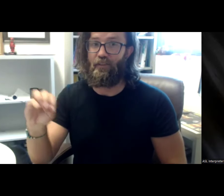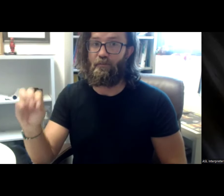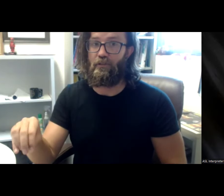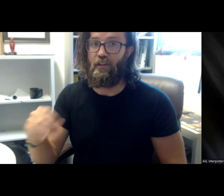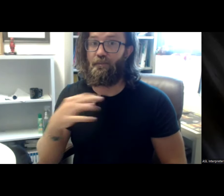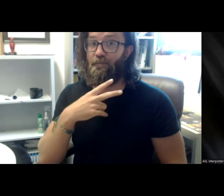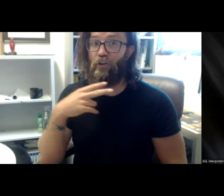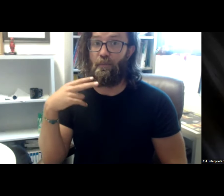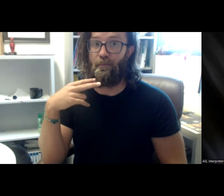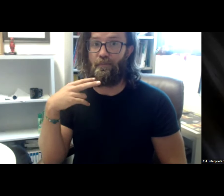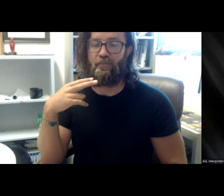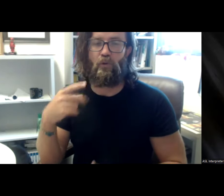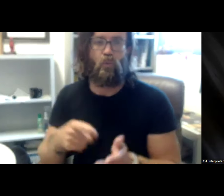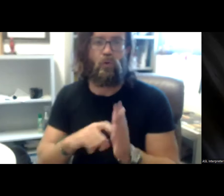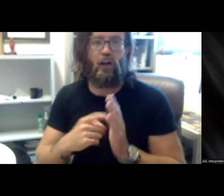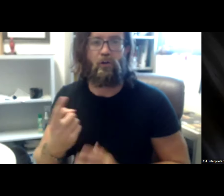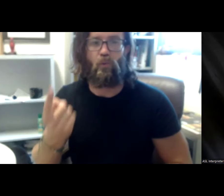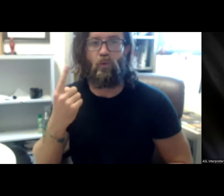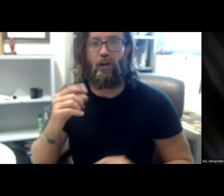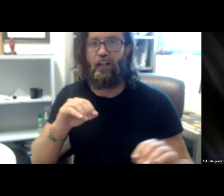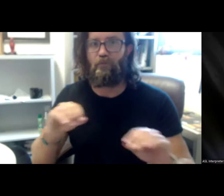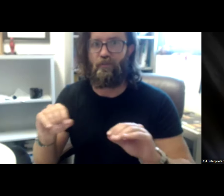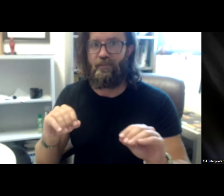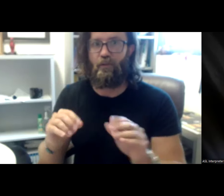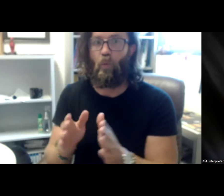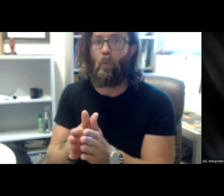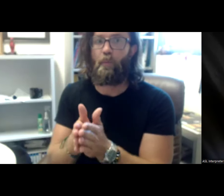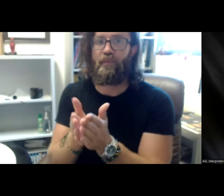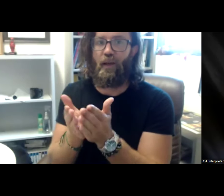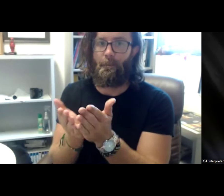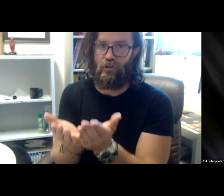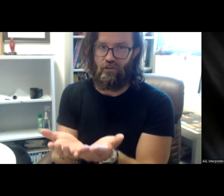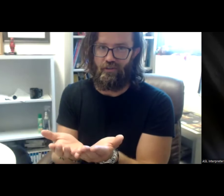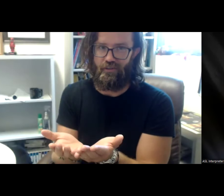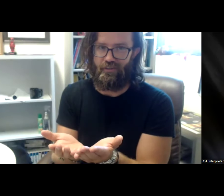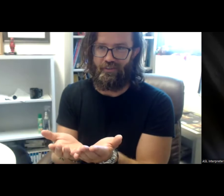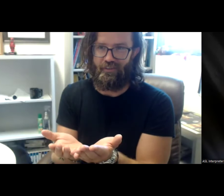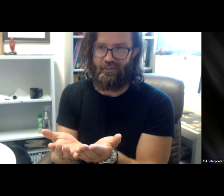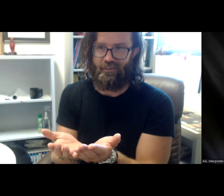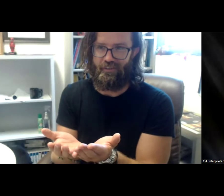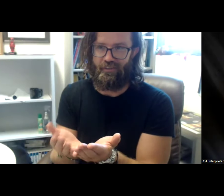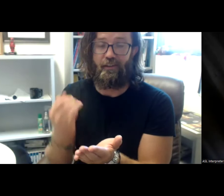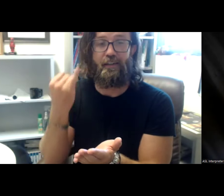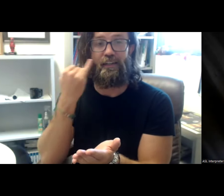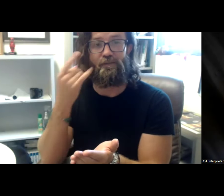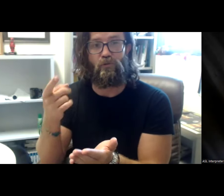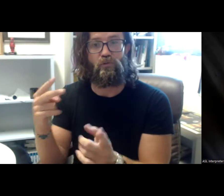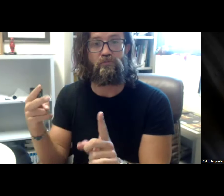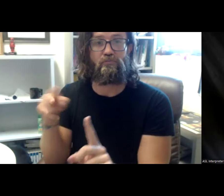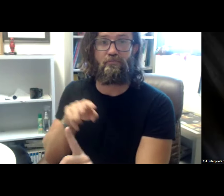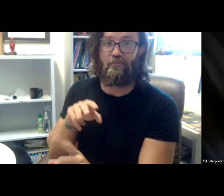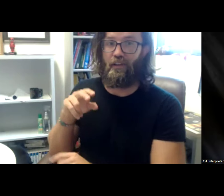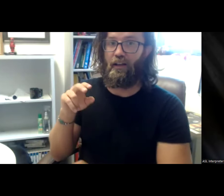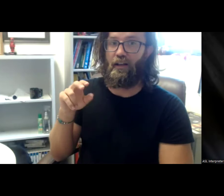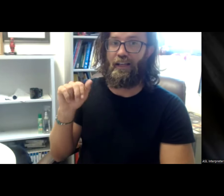perspective in ASL, that's a verb. ASL is 70% verbs. If you use one